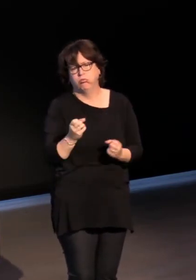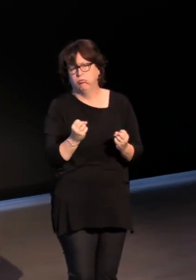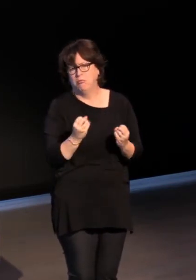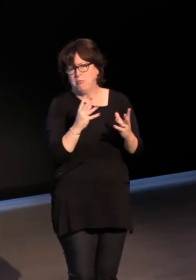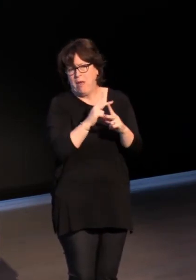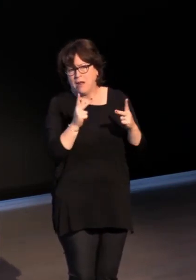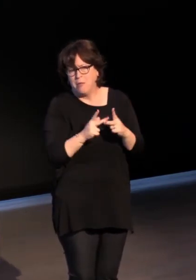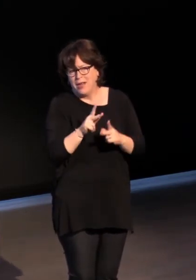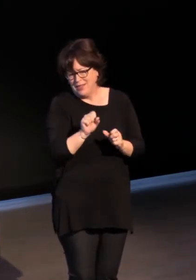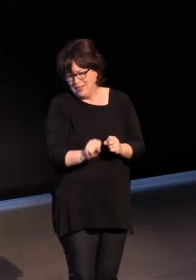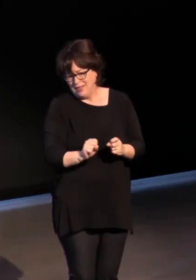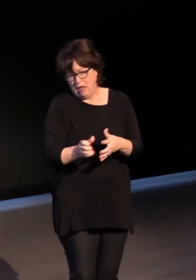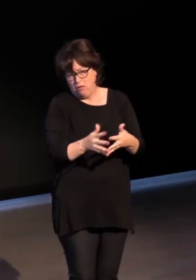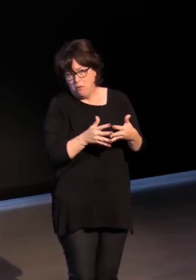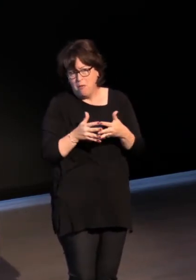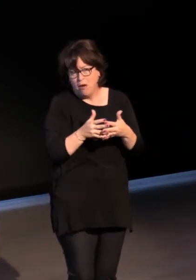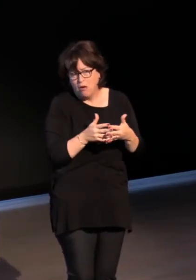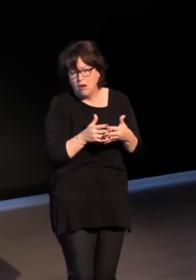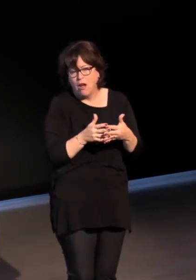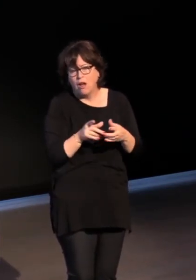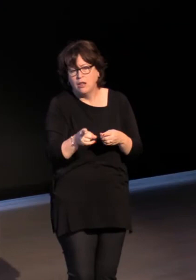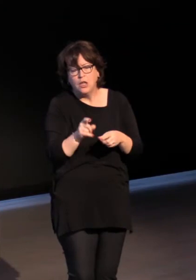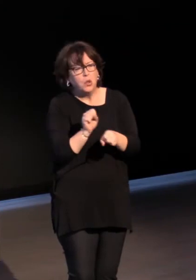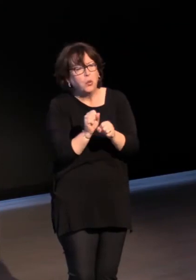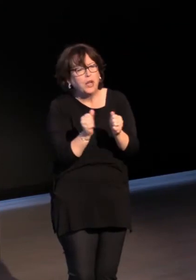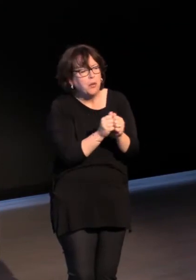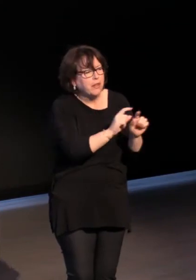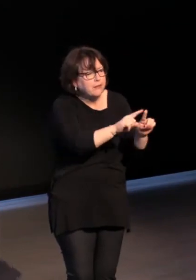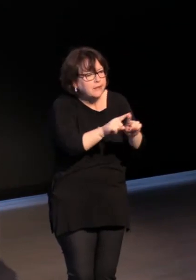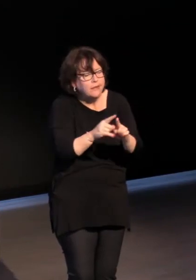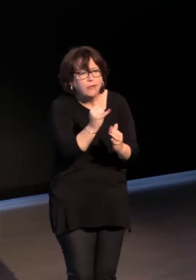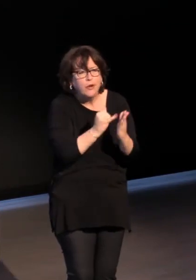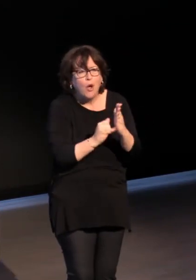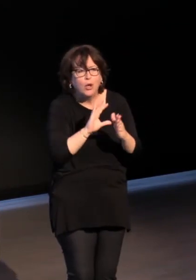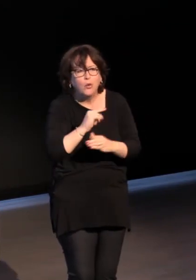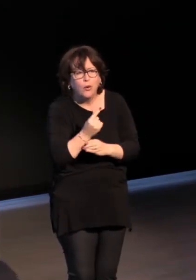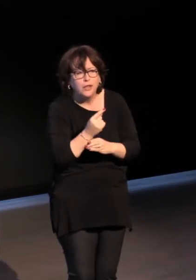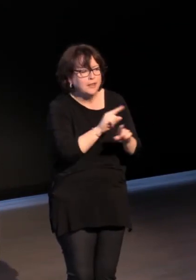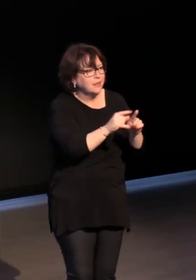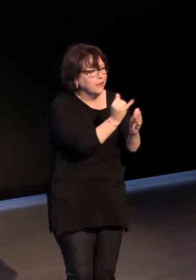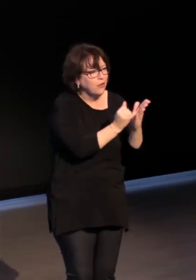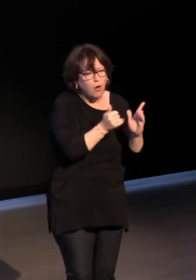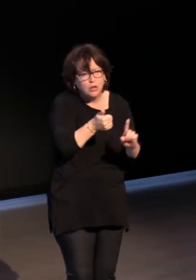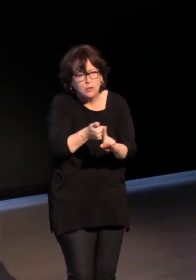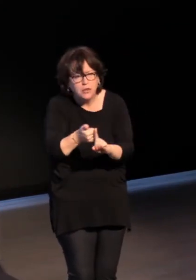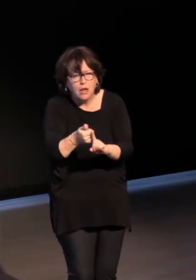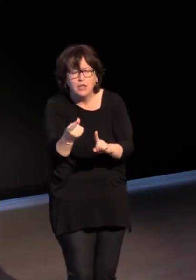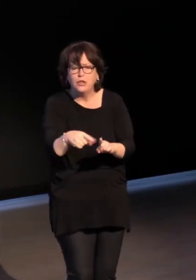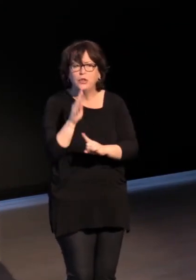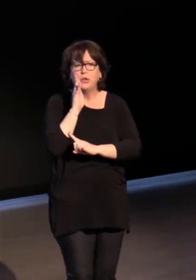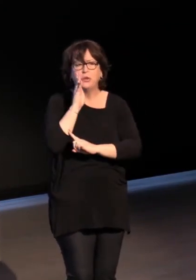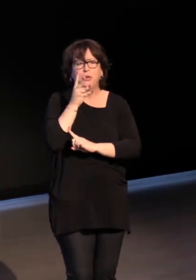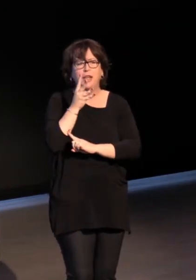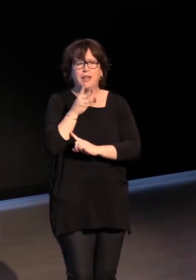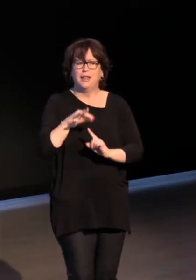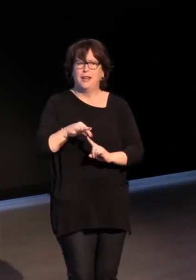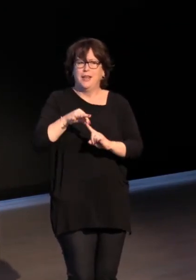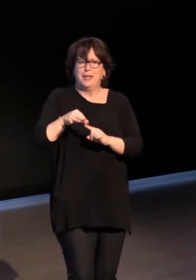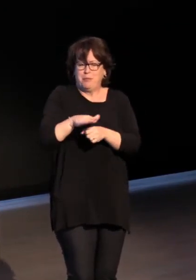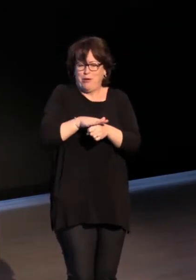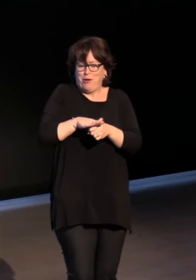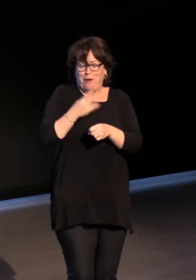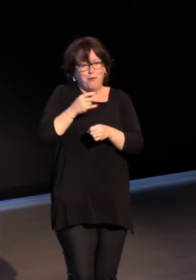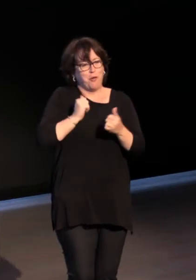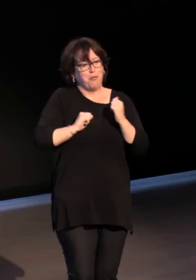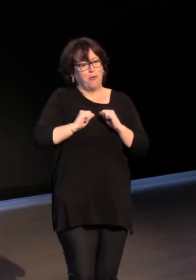America and the African diaspora, working with arts organizations and artists, Kaisha has created a niche in the performing